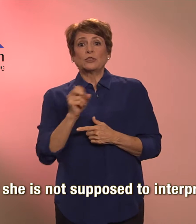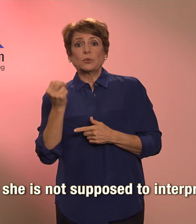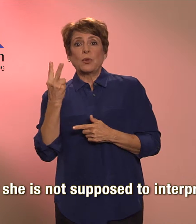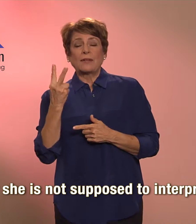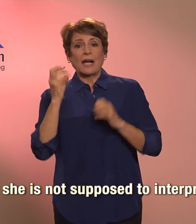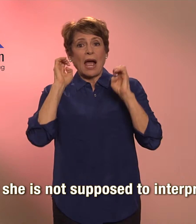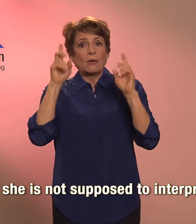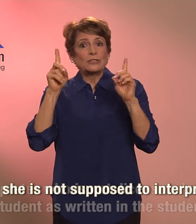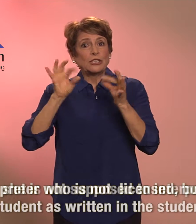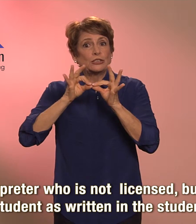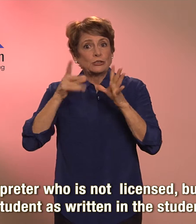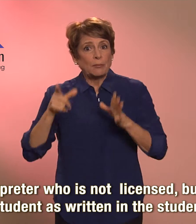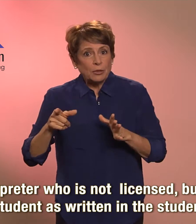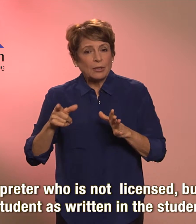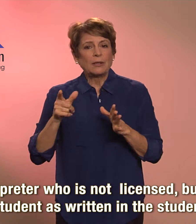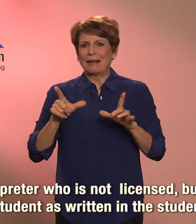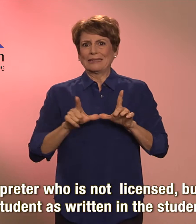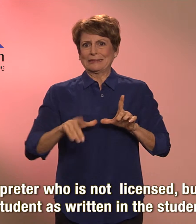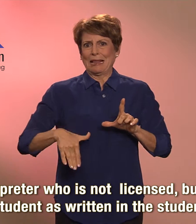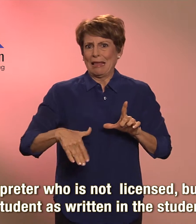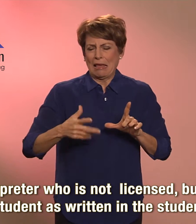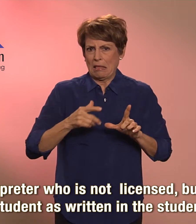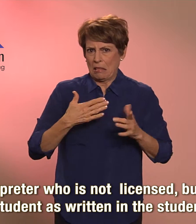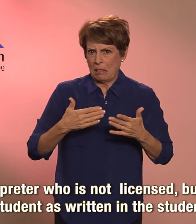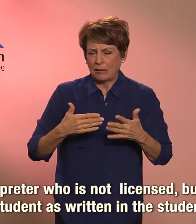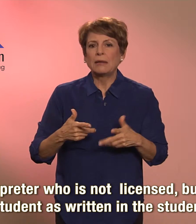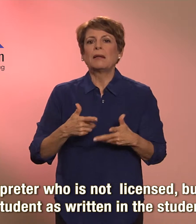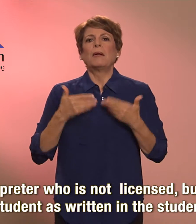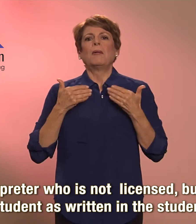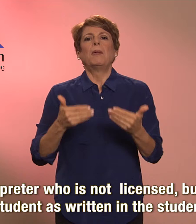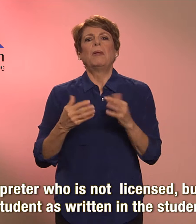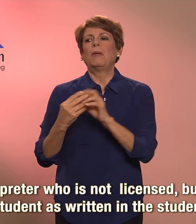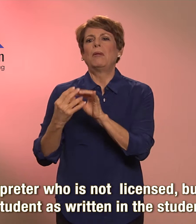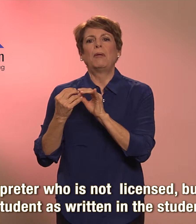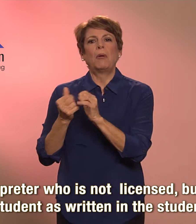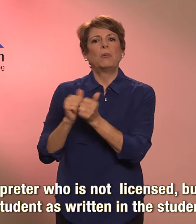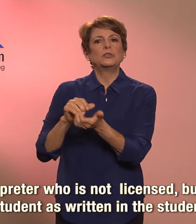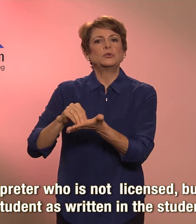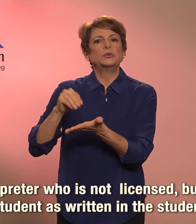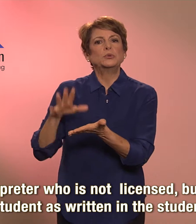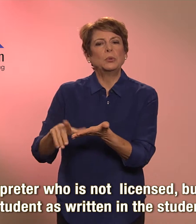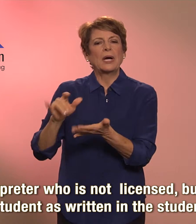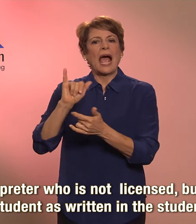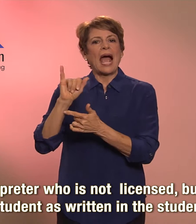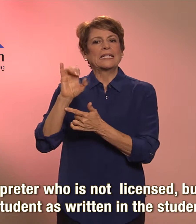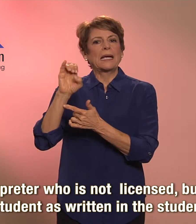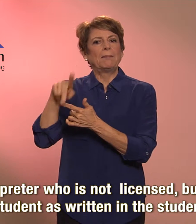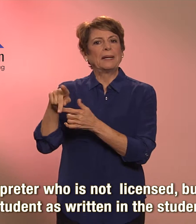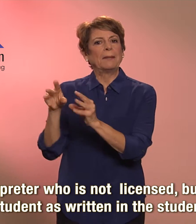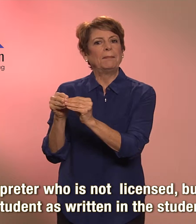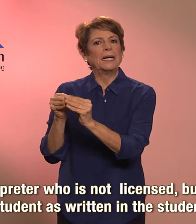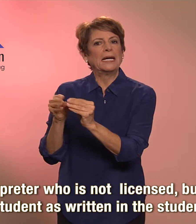interpret alone, or a K-12 interpreter who is not licensed but is working with the student as written in the student's